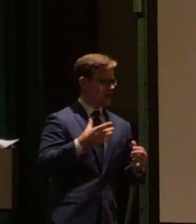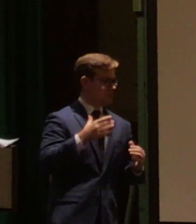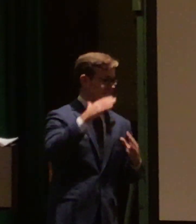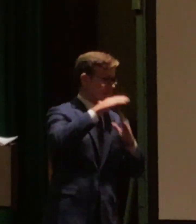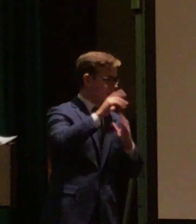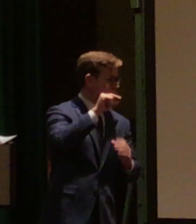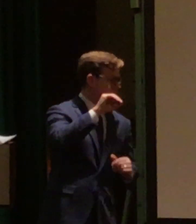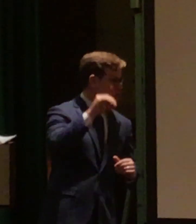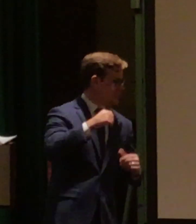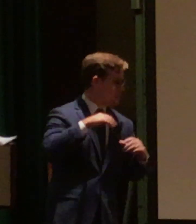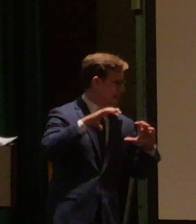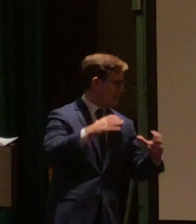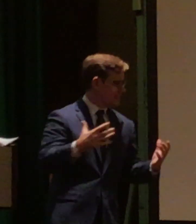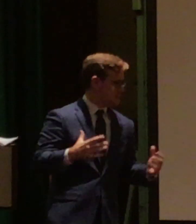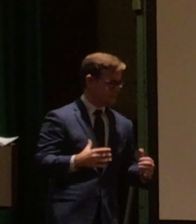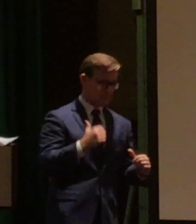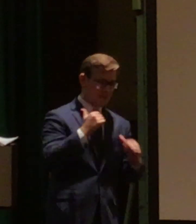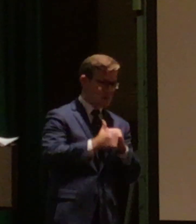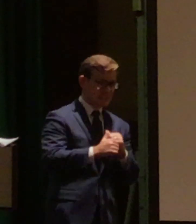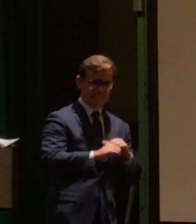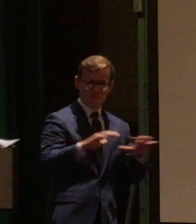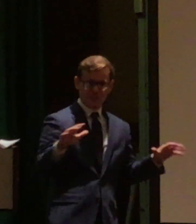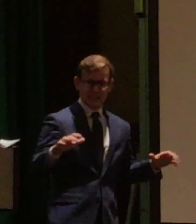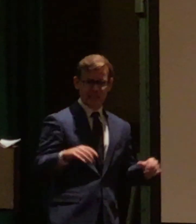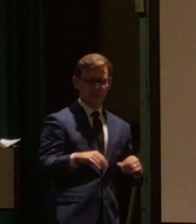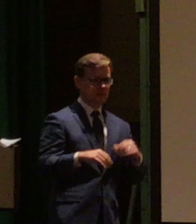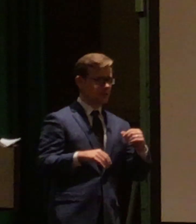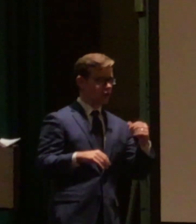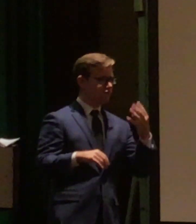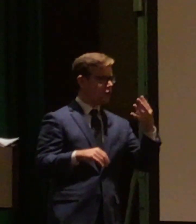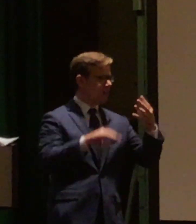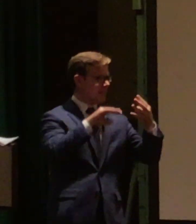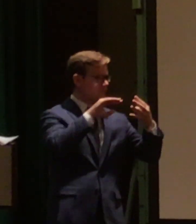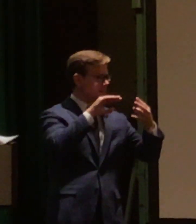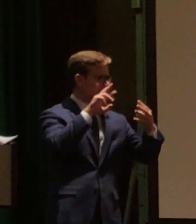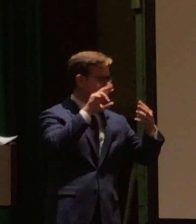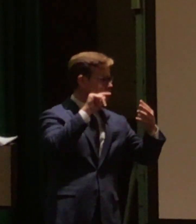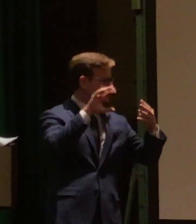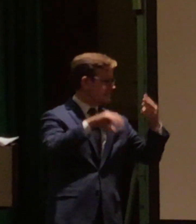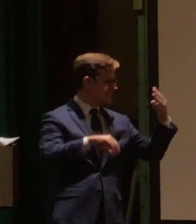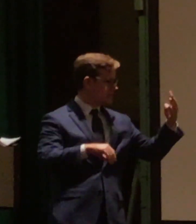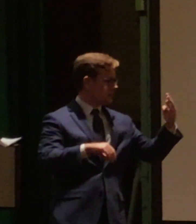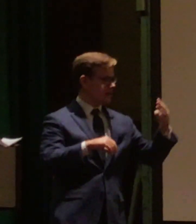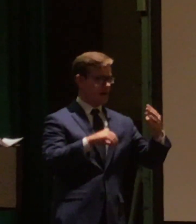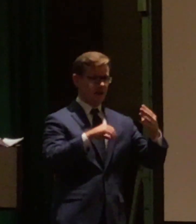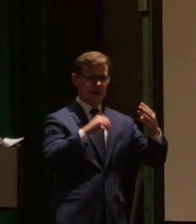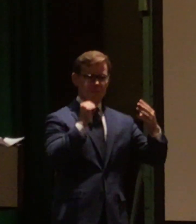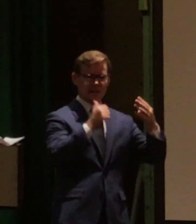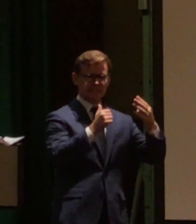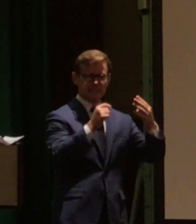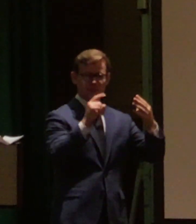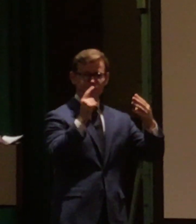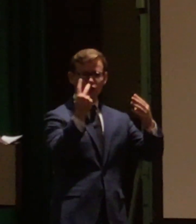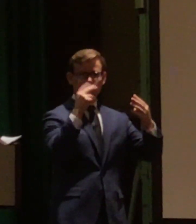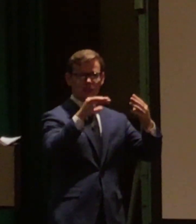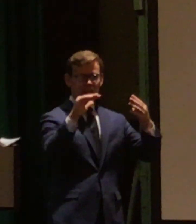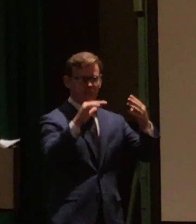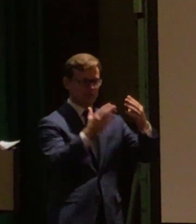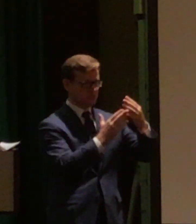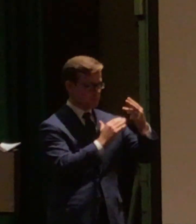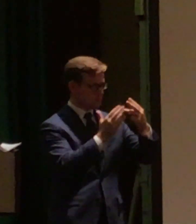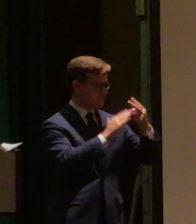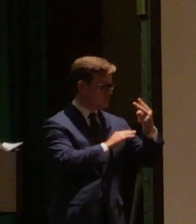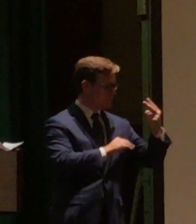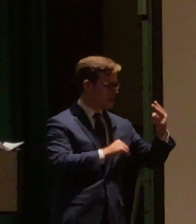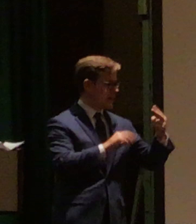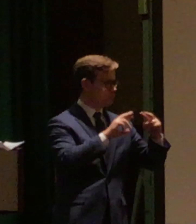through available online. But I was top 20% in my class. And during the first